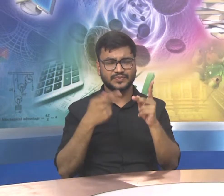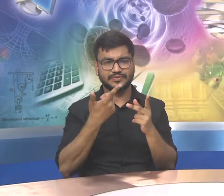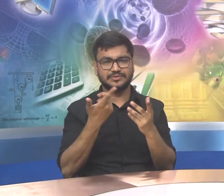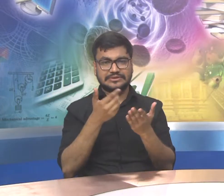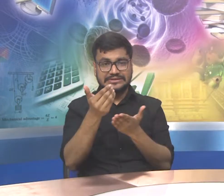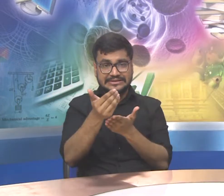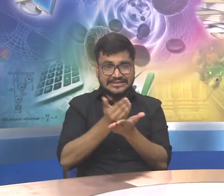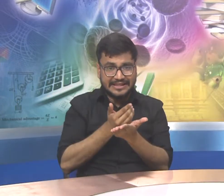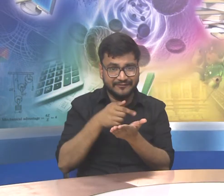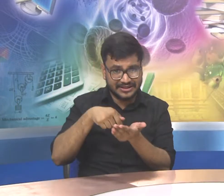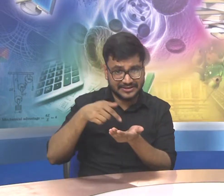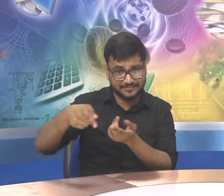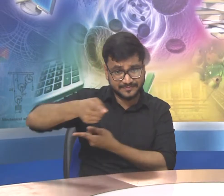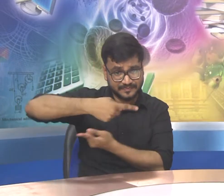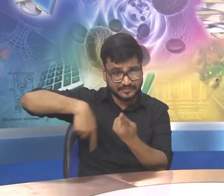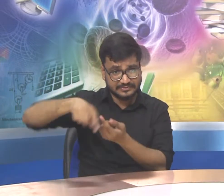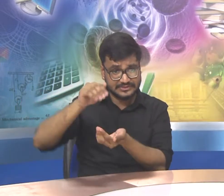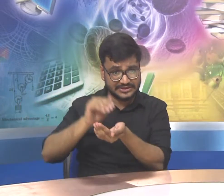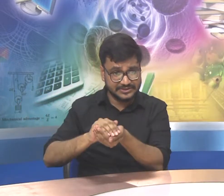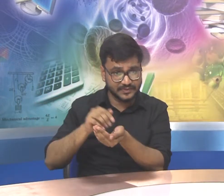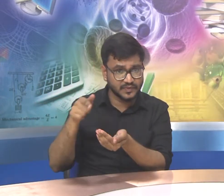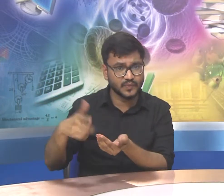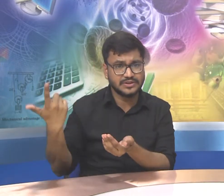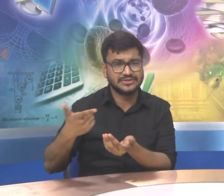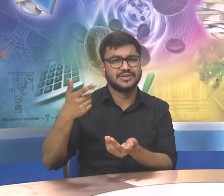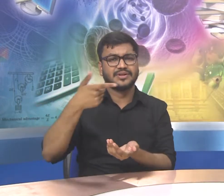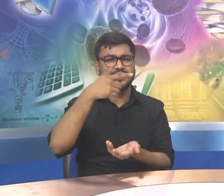And second is